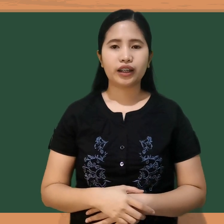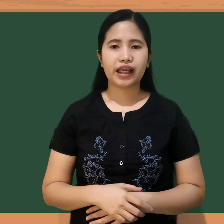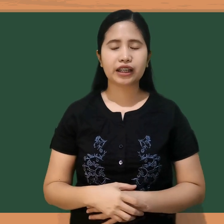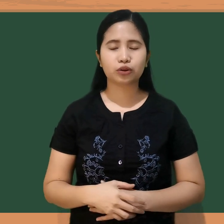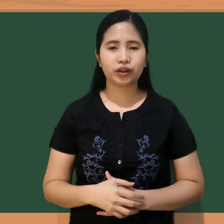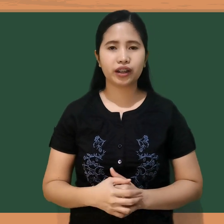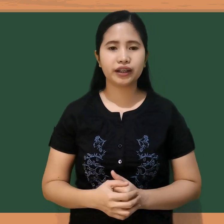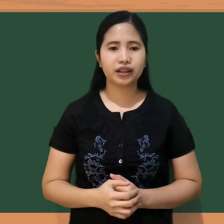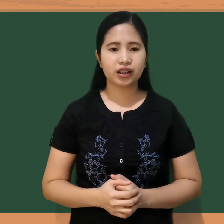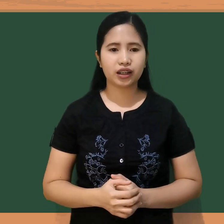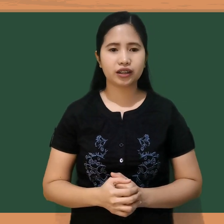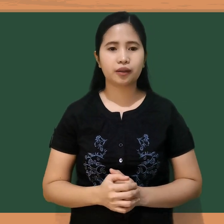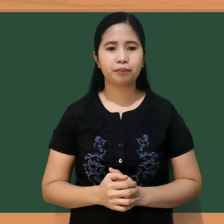Okay, next word is